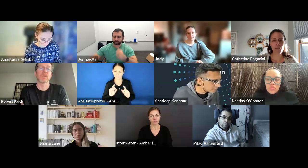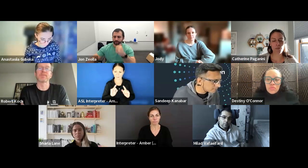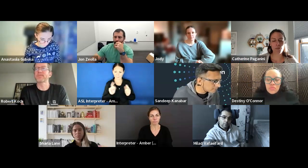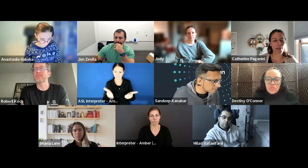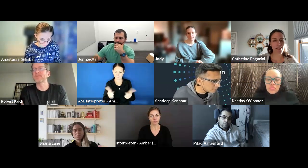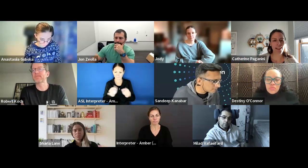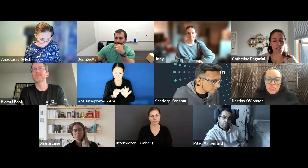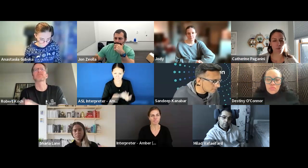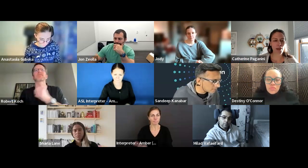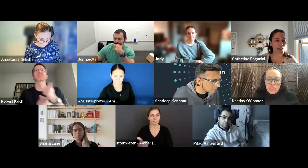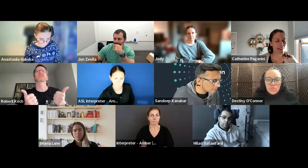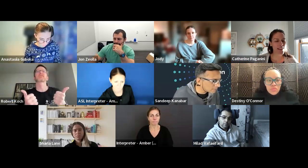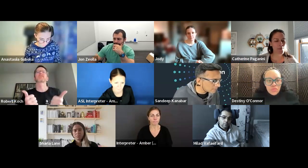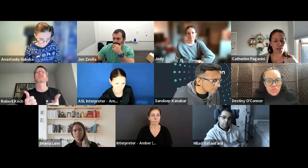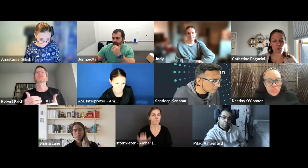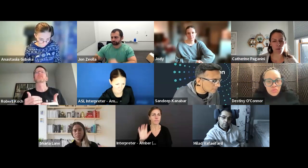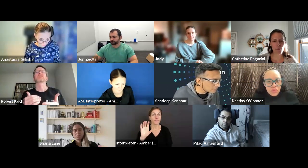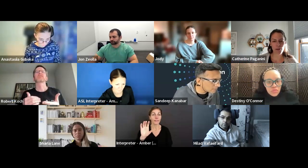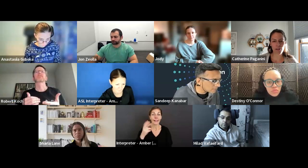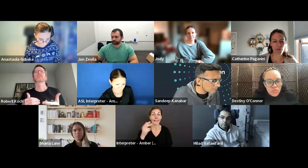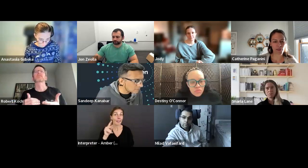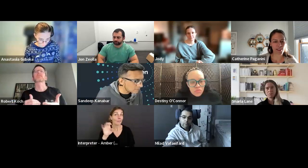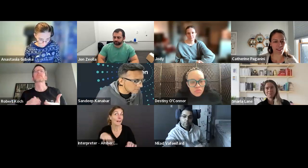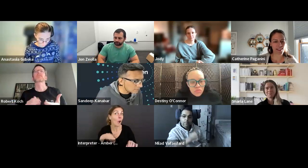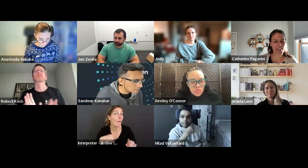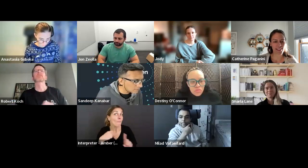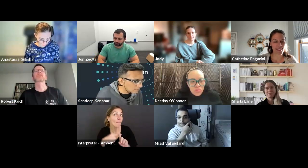Understood. Okay. Plus, we might be in the same hotel, which would be fun.